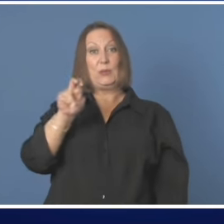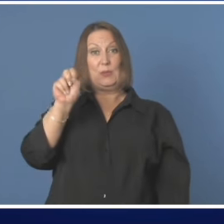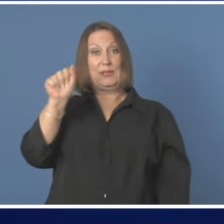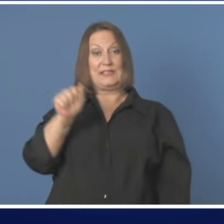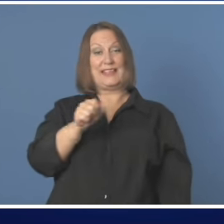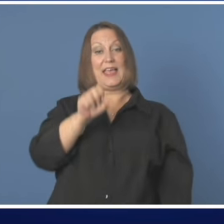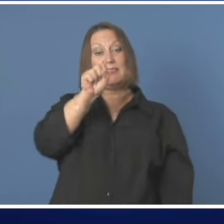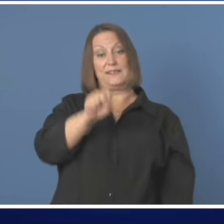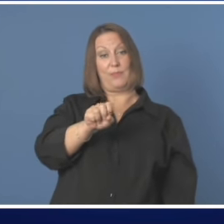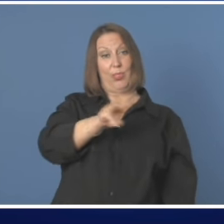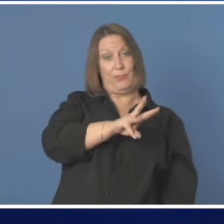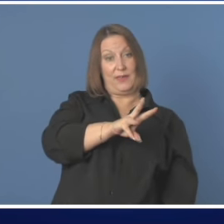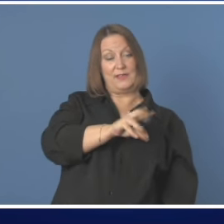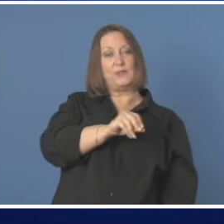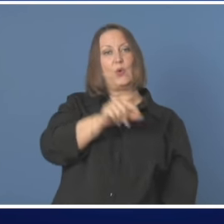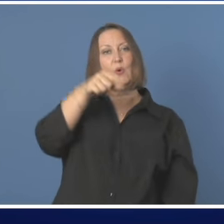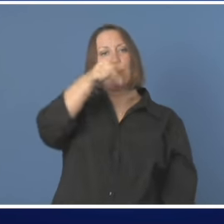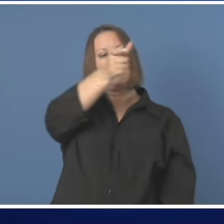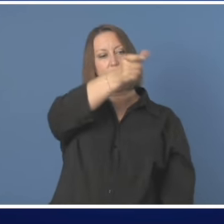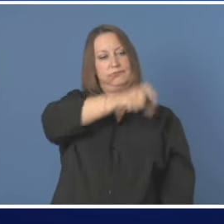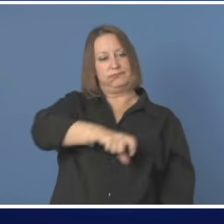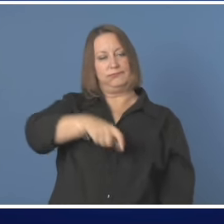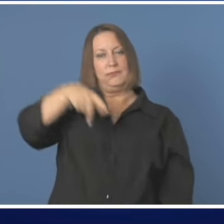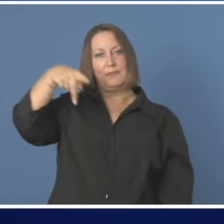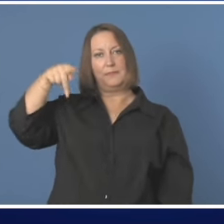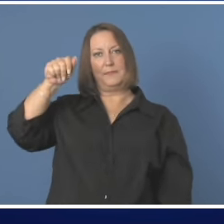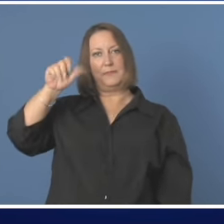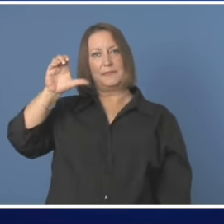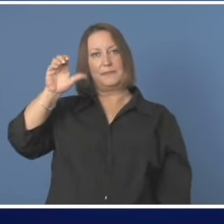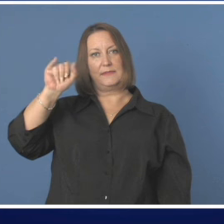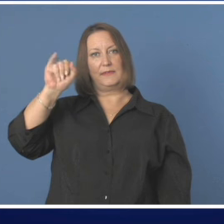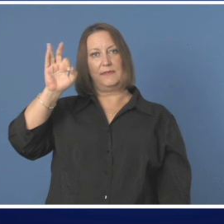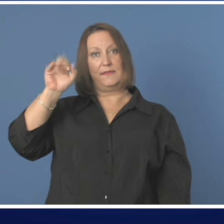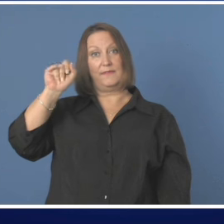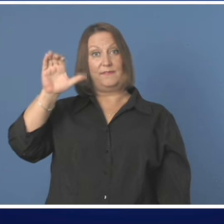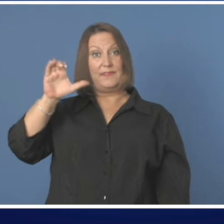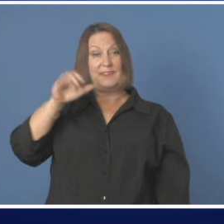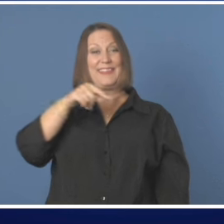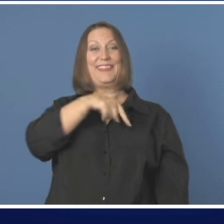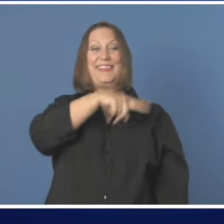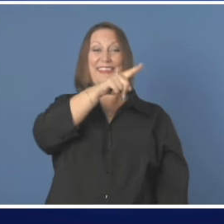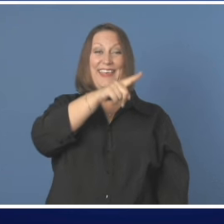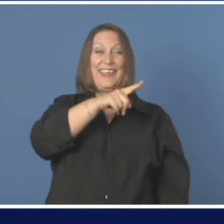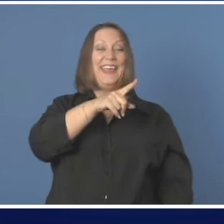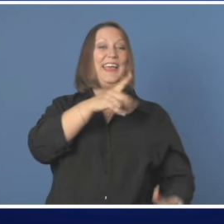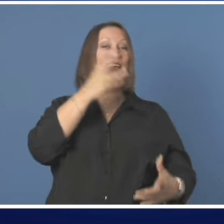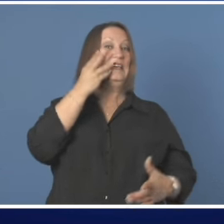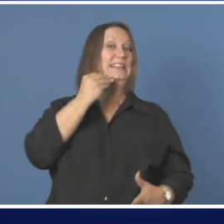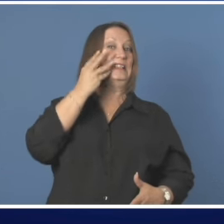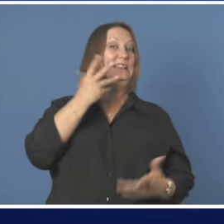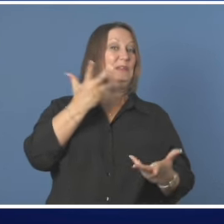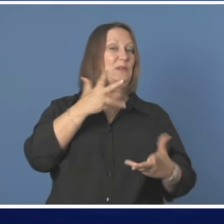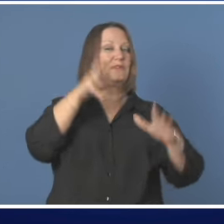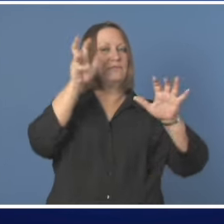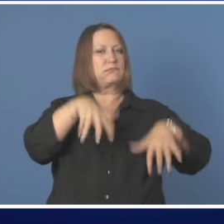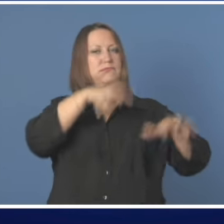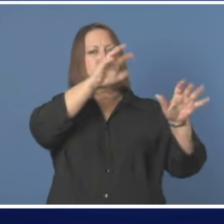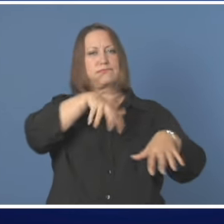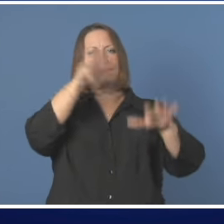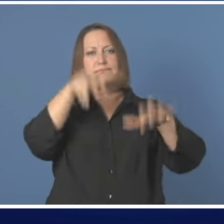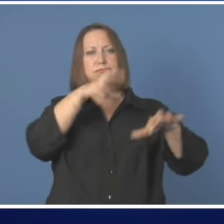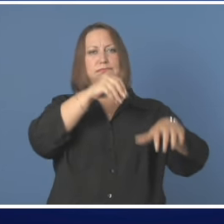Parts of the southwest United States and the Pacific coast experience heavy rains and